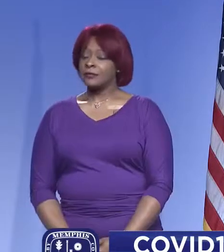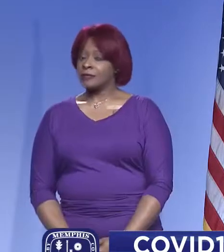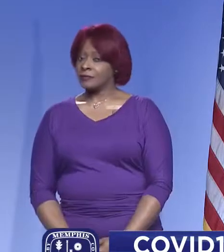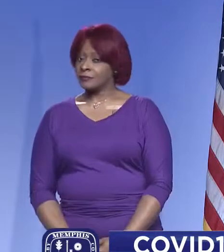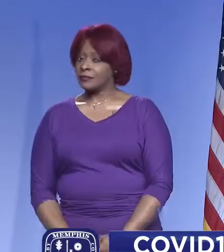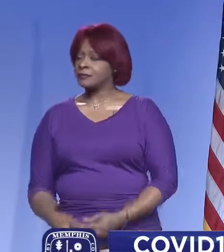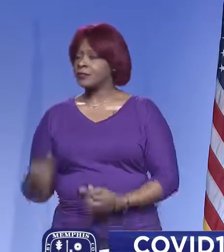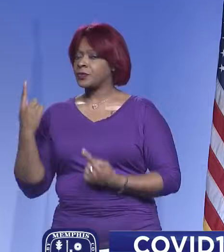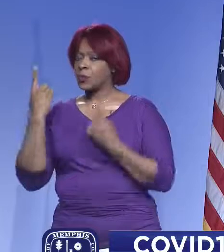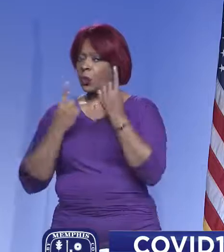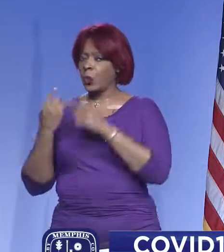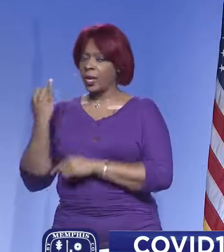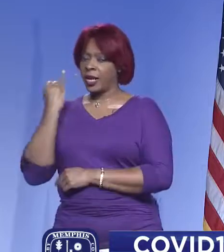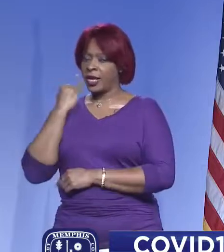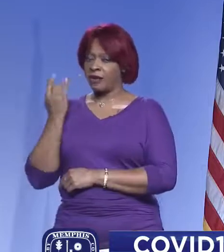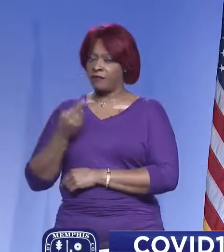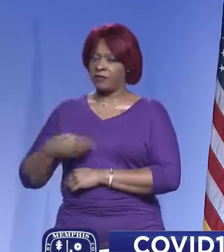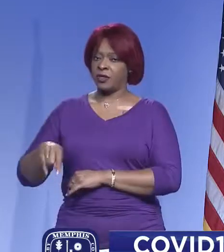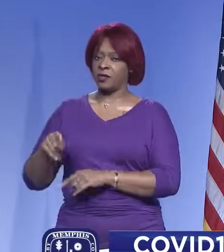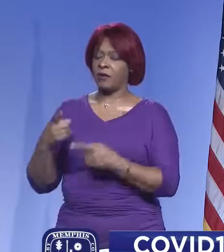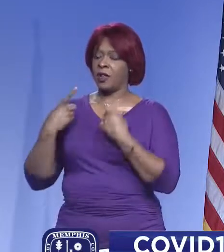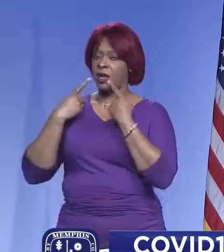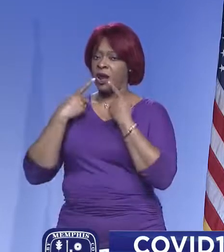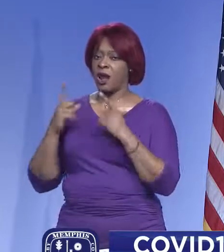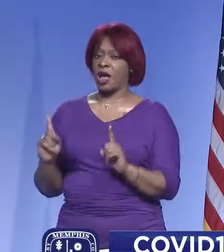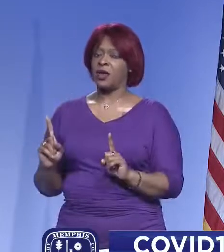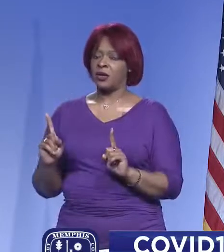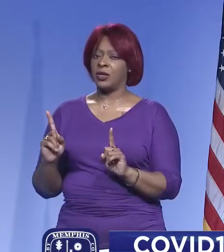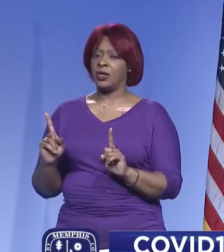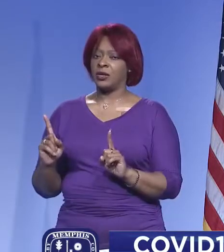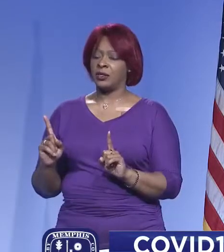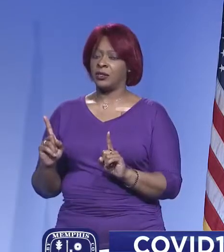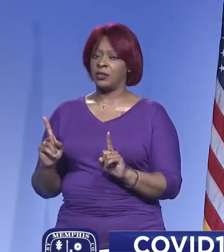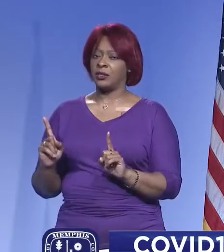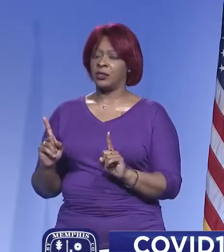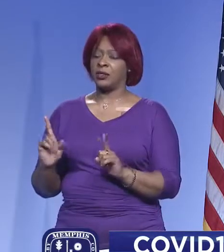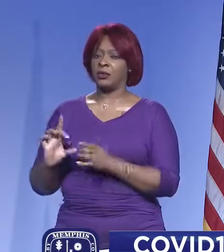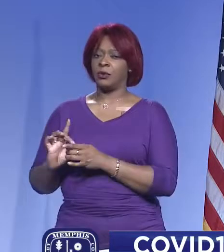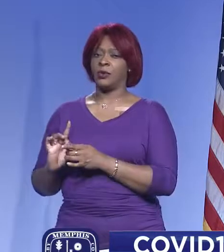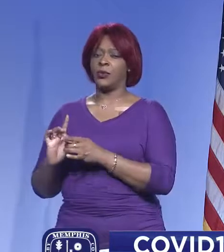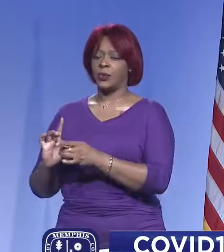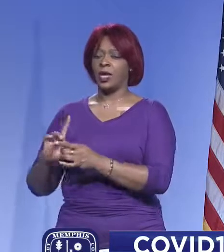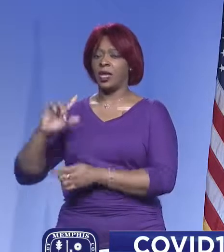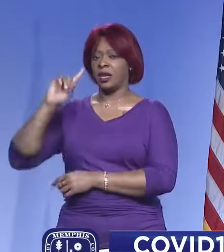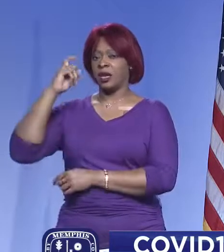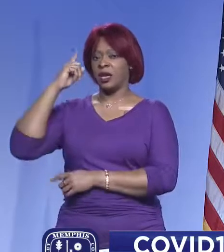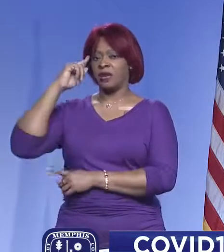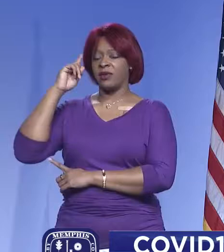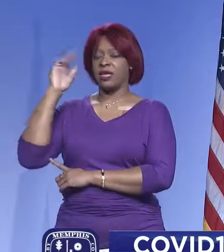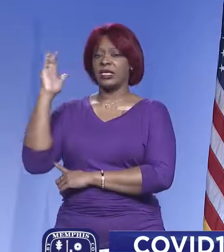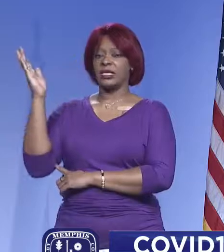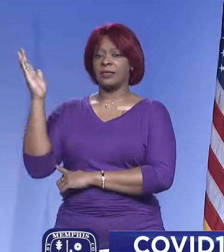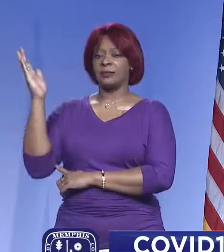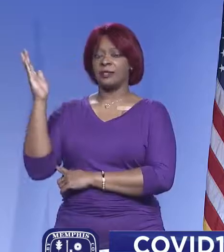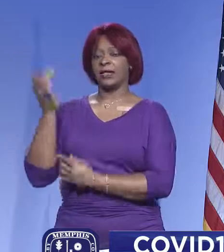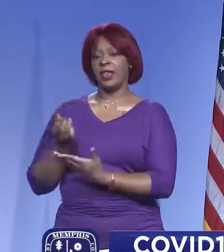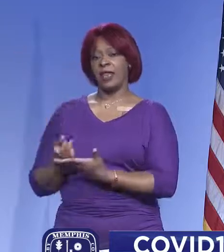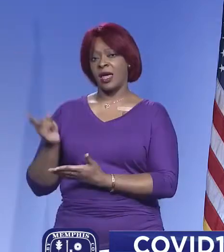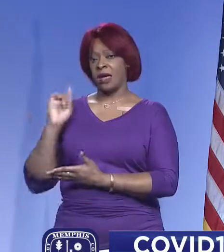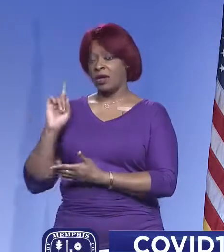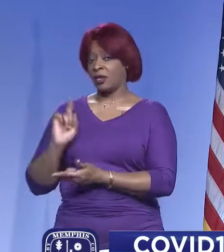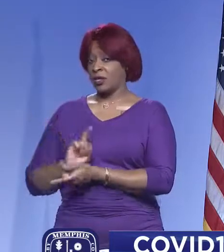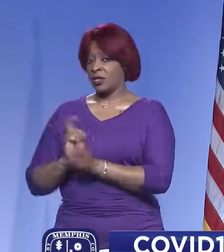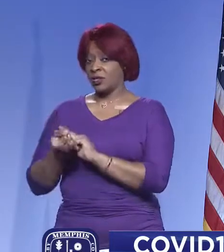I'm wondering if you will announce in relation to the governor's speech last week any changes on